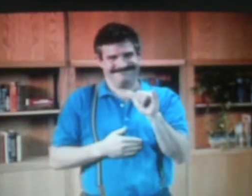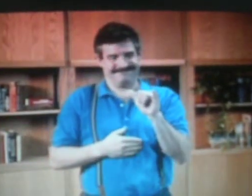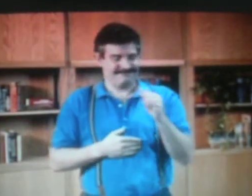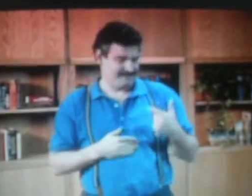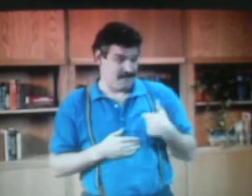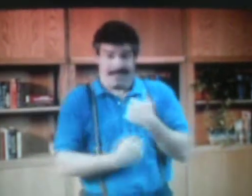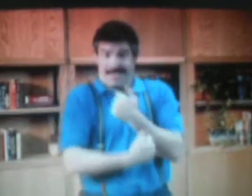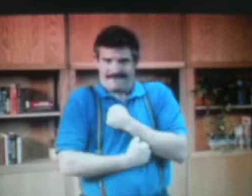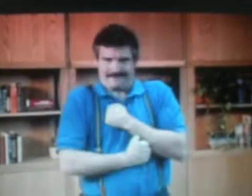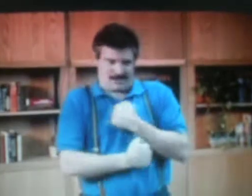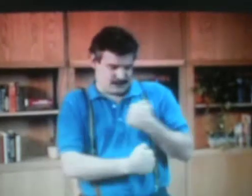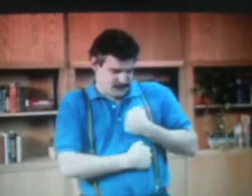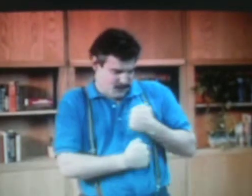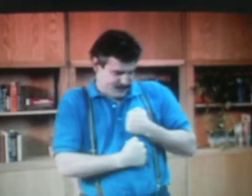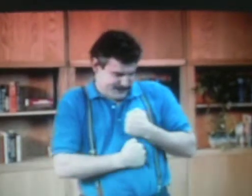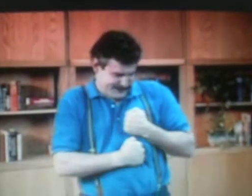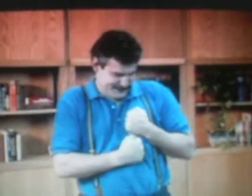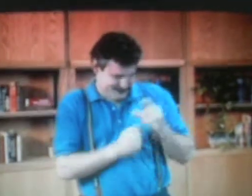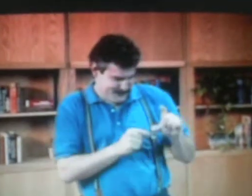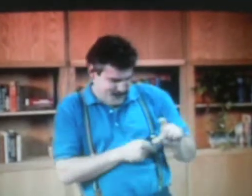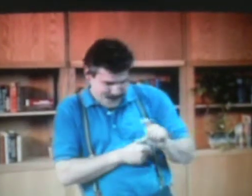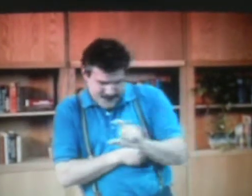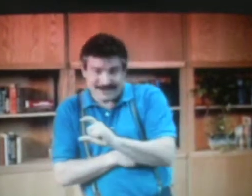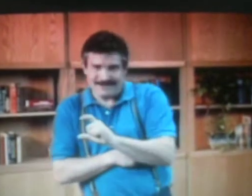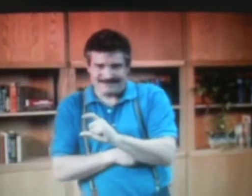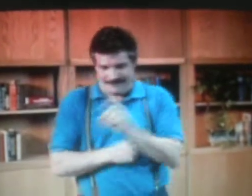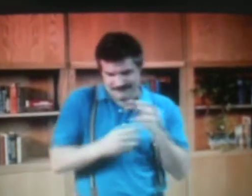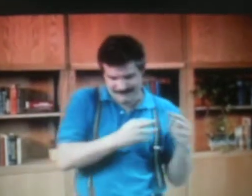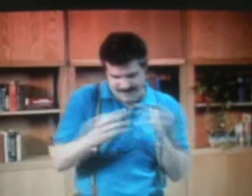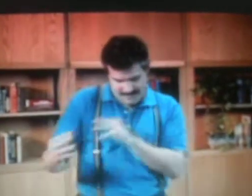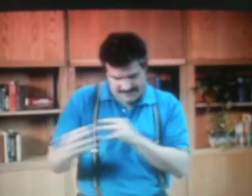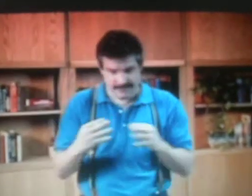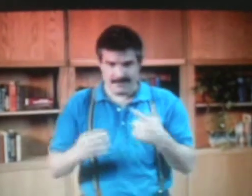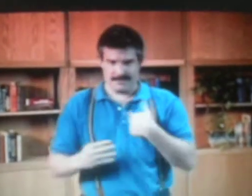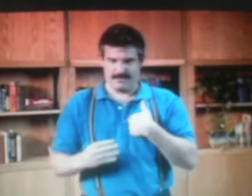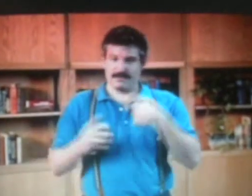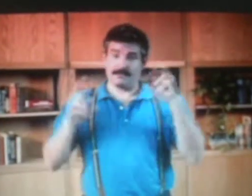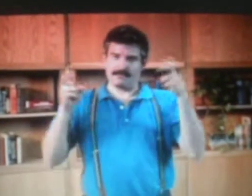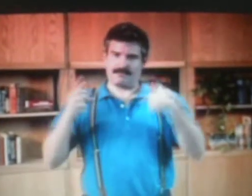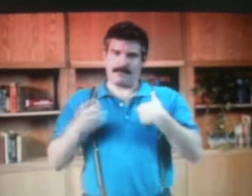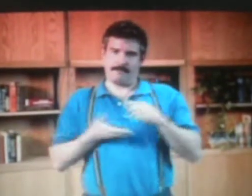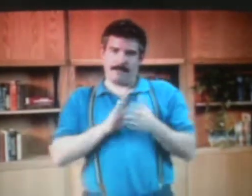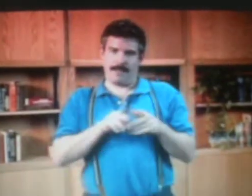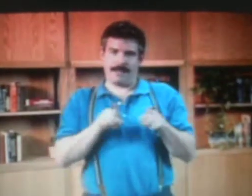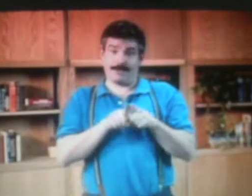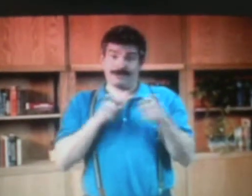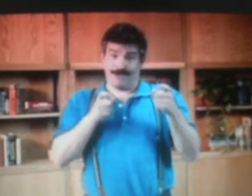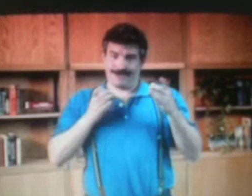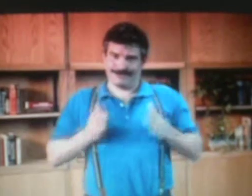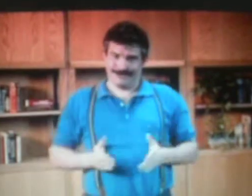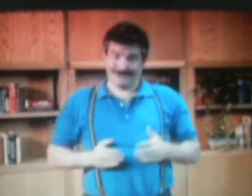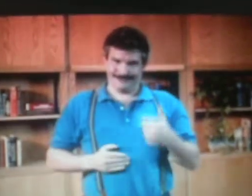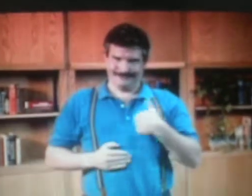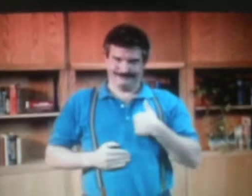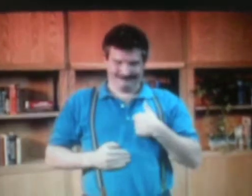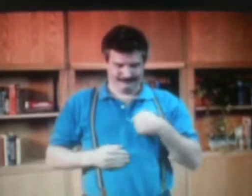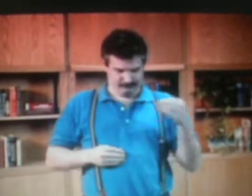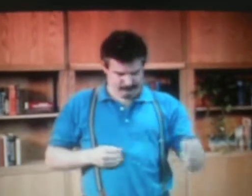Really, my brothers were toys. I love little toy soldiers. I would make little wars. I